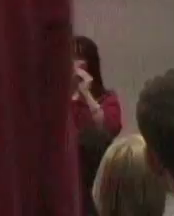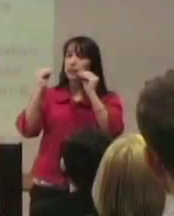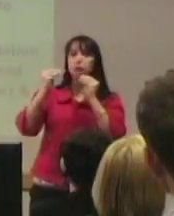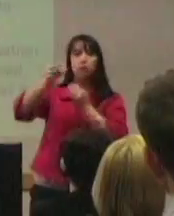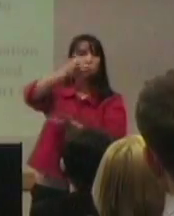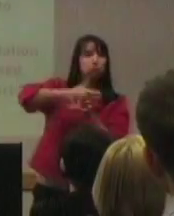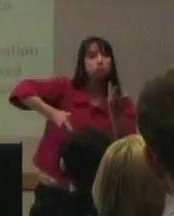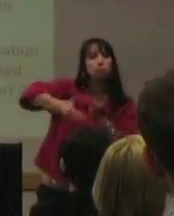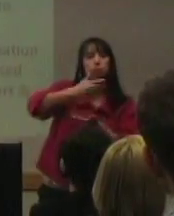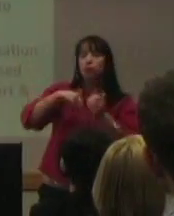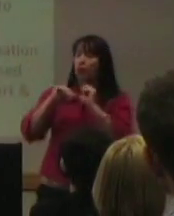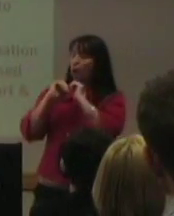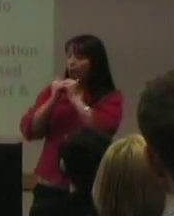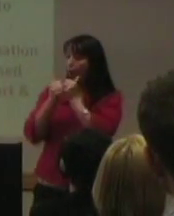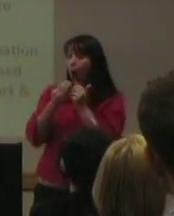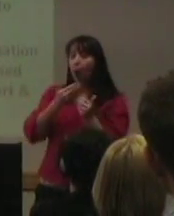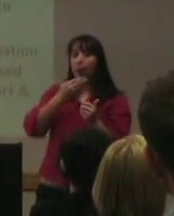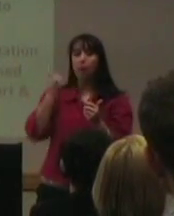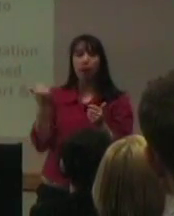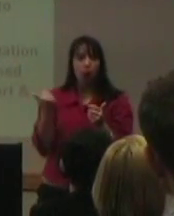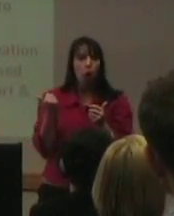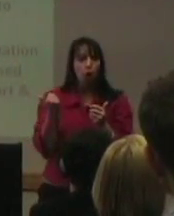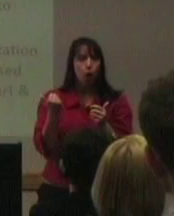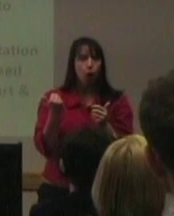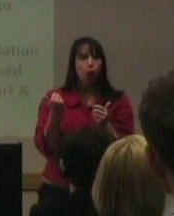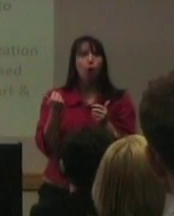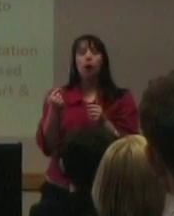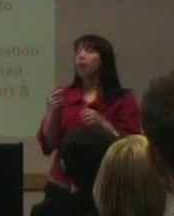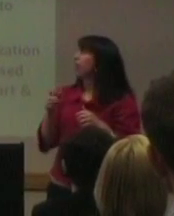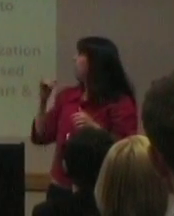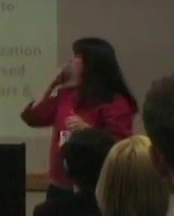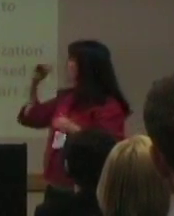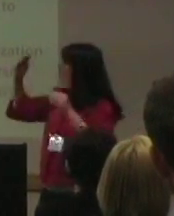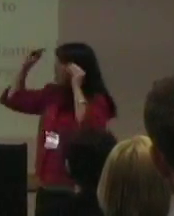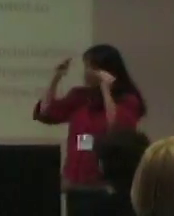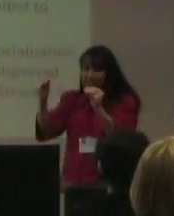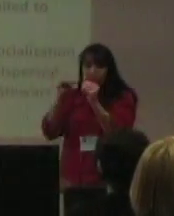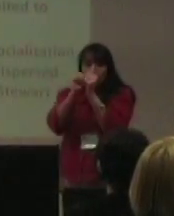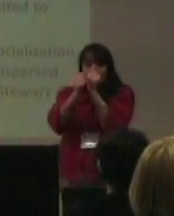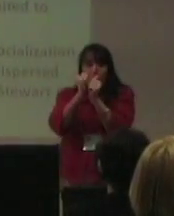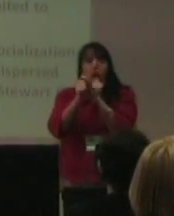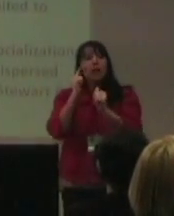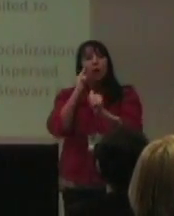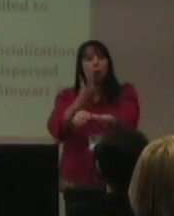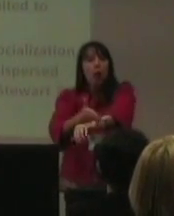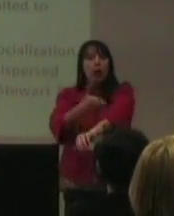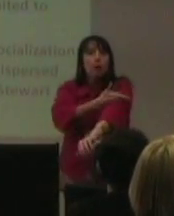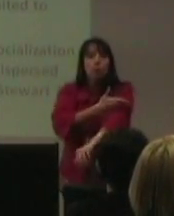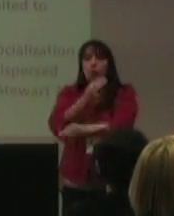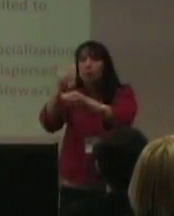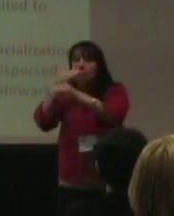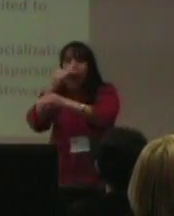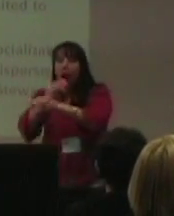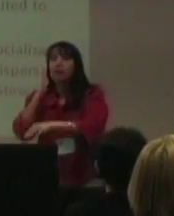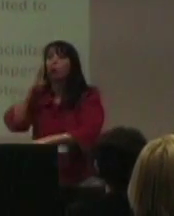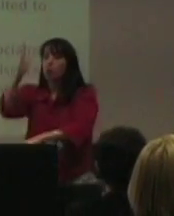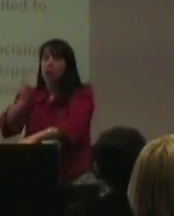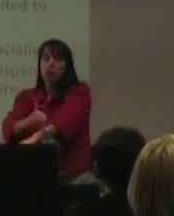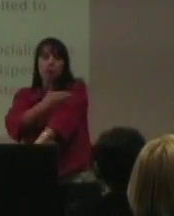how to create relationships, unity, interactions, how to work together better as a team.